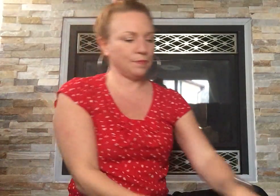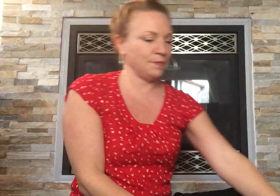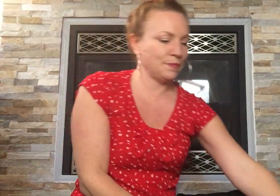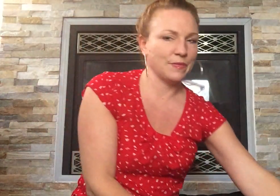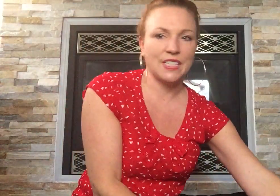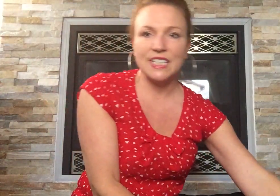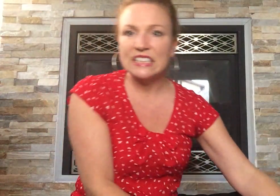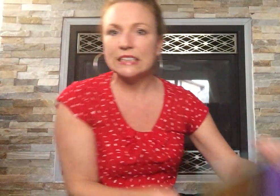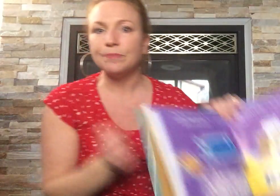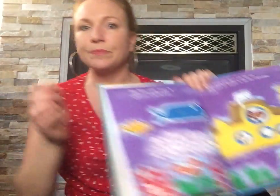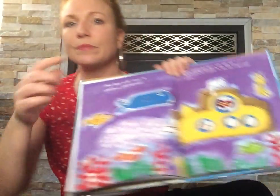See the little